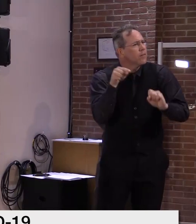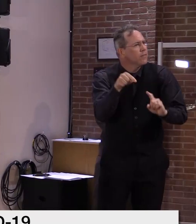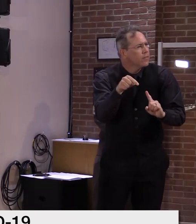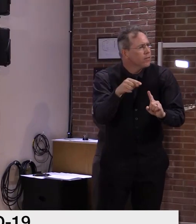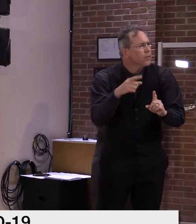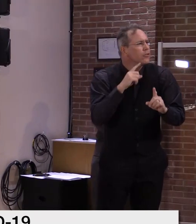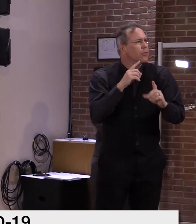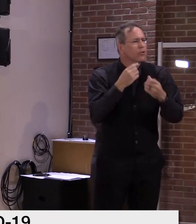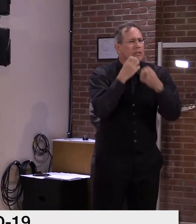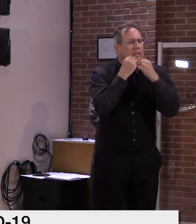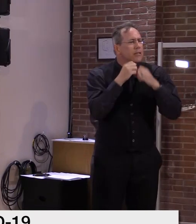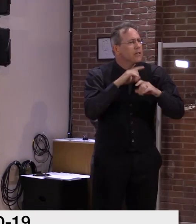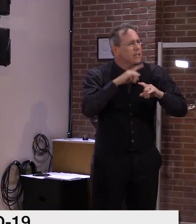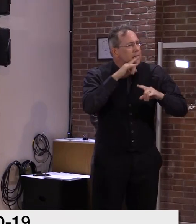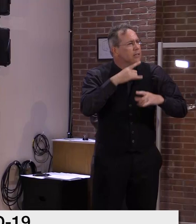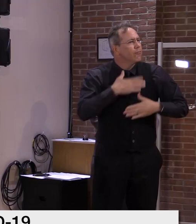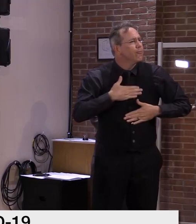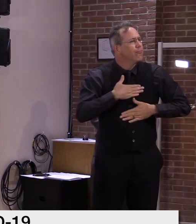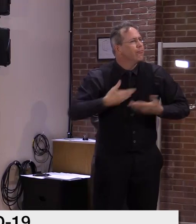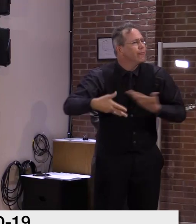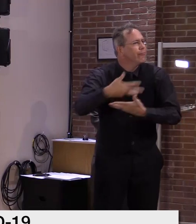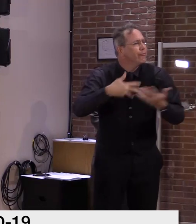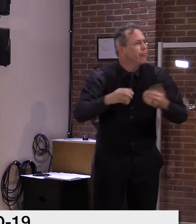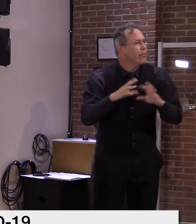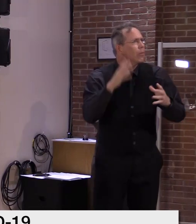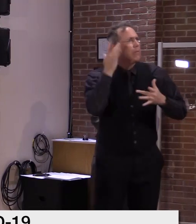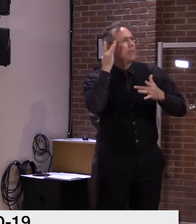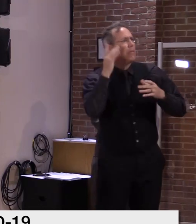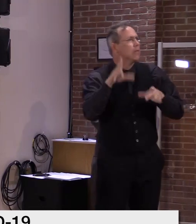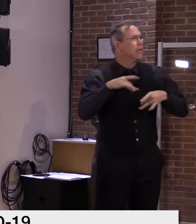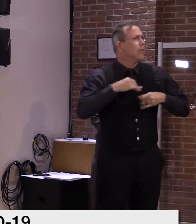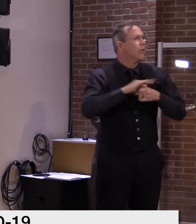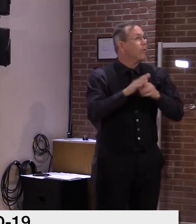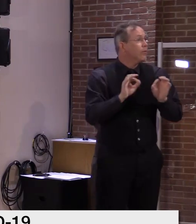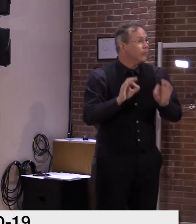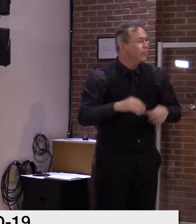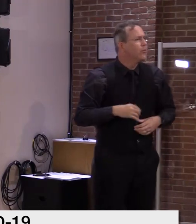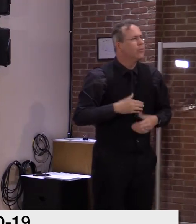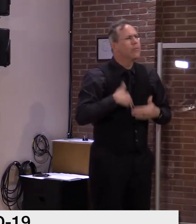kids. And now I will turn it over to Dr. Levine for a health update.